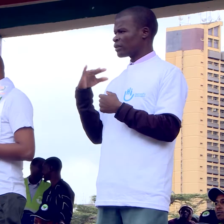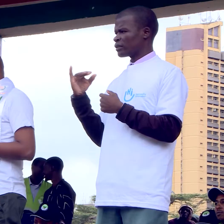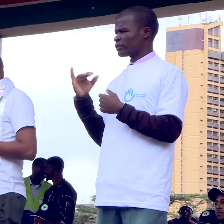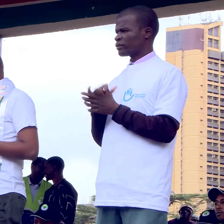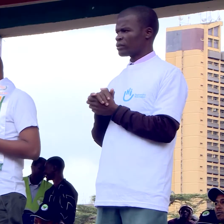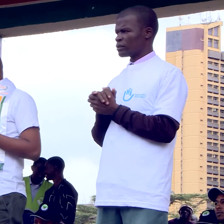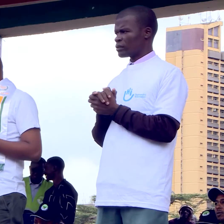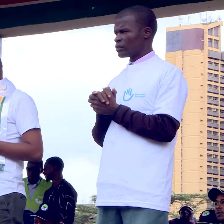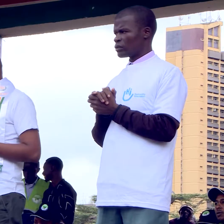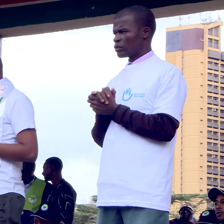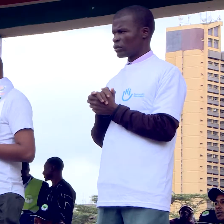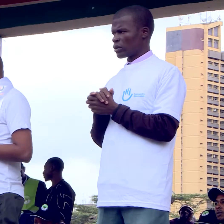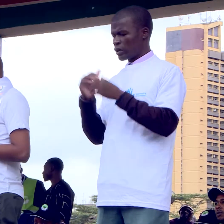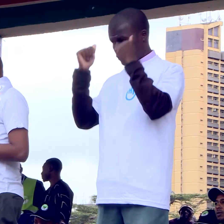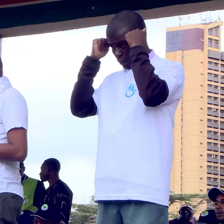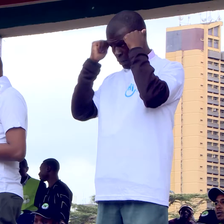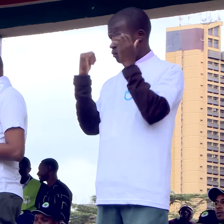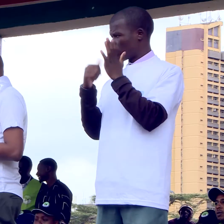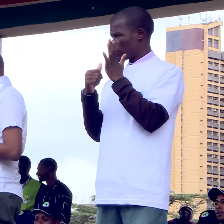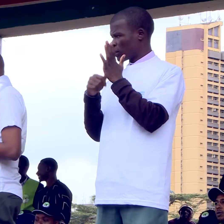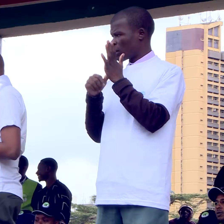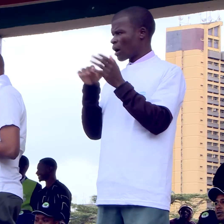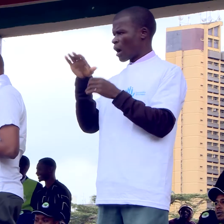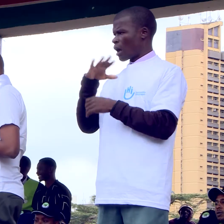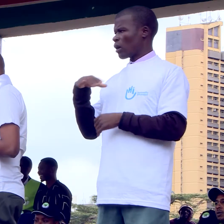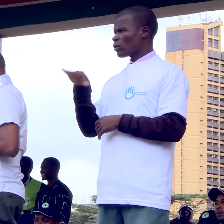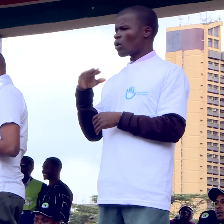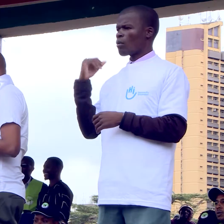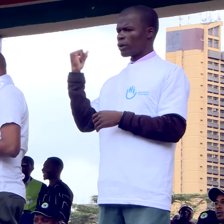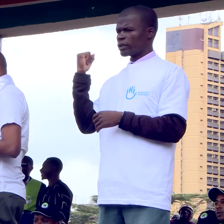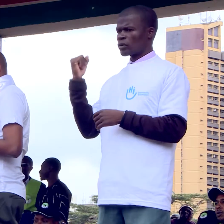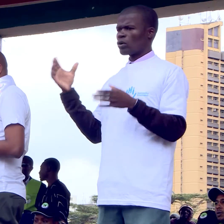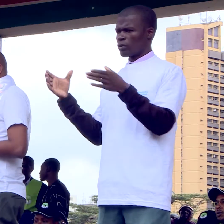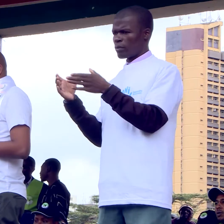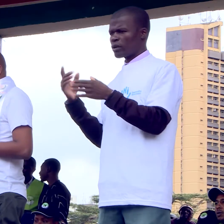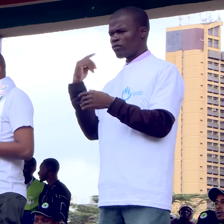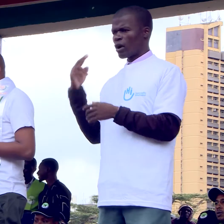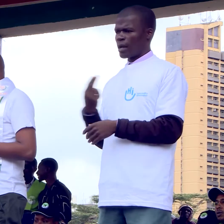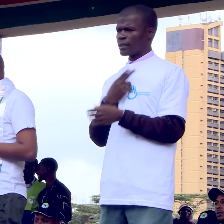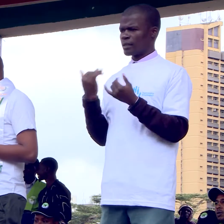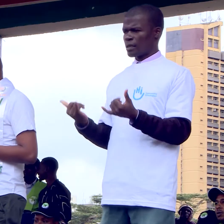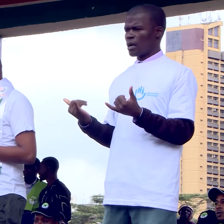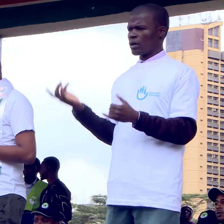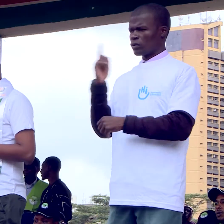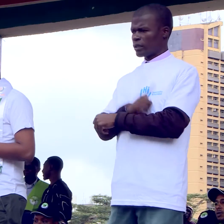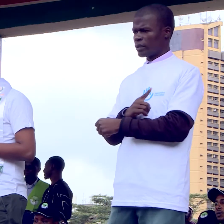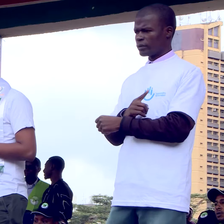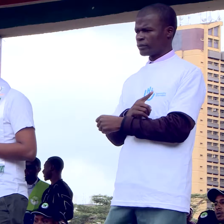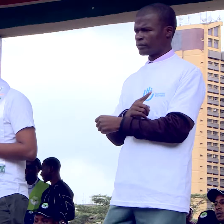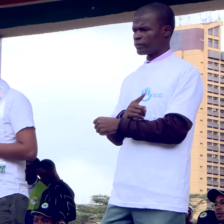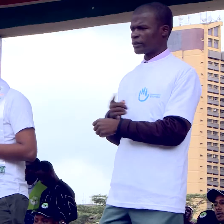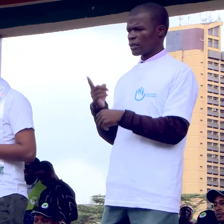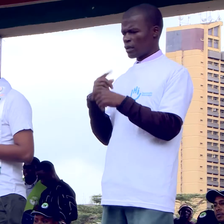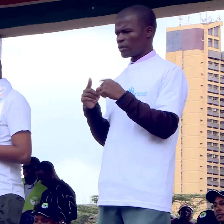education and issues around the political parties. For us here today, for me, I'm representing